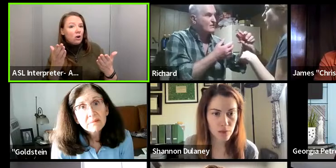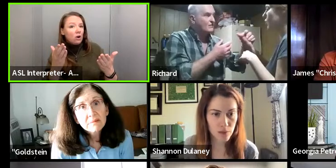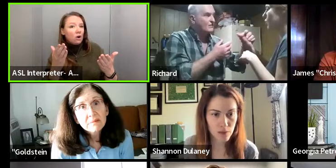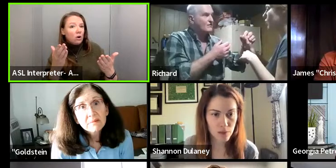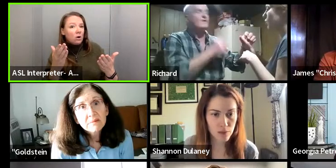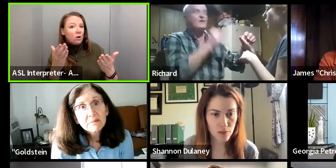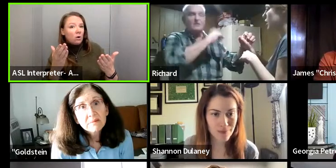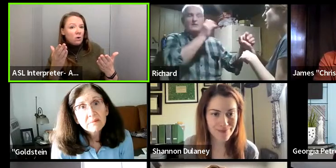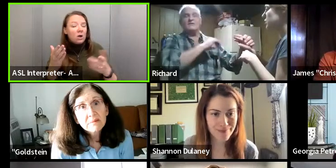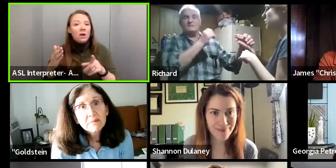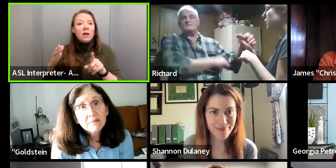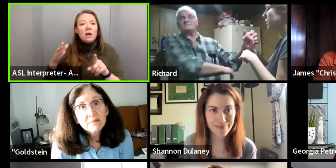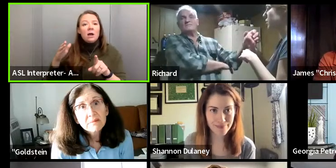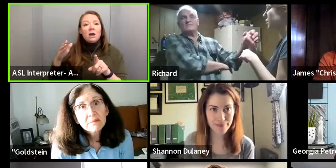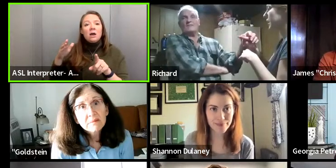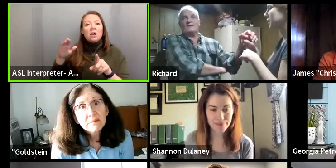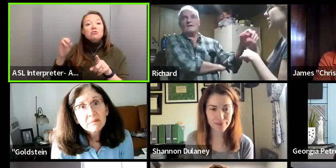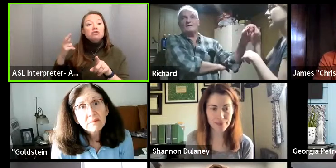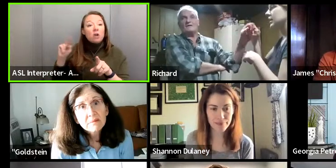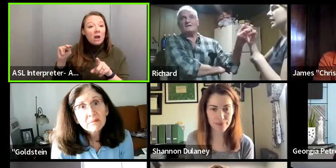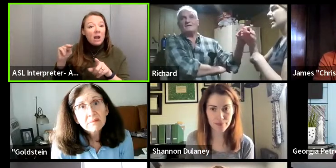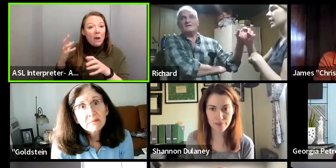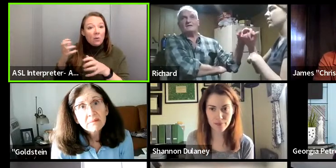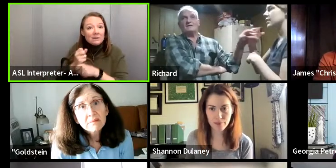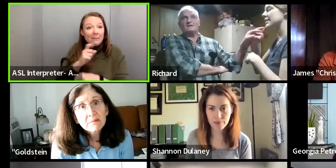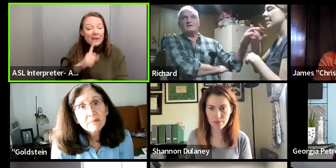that Joe had gotten it